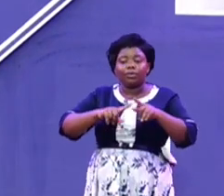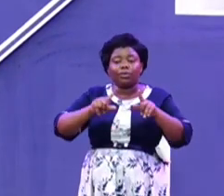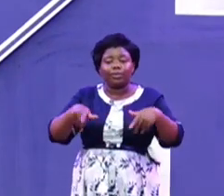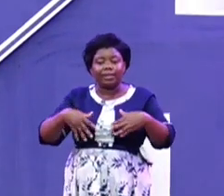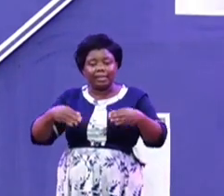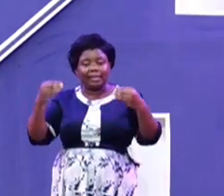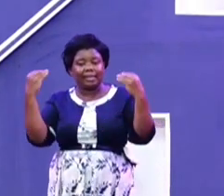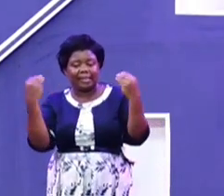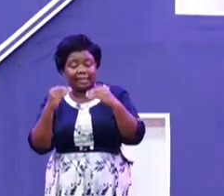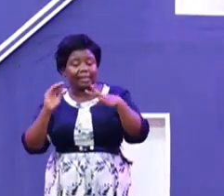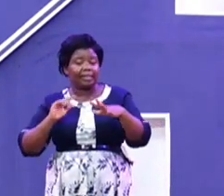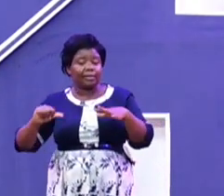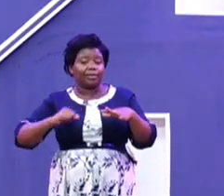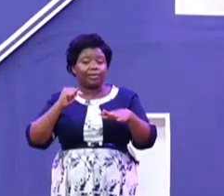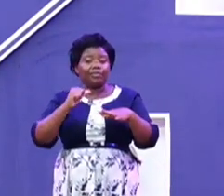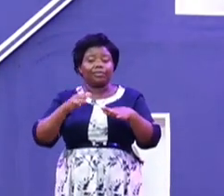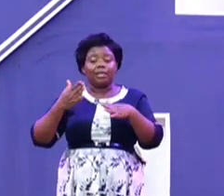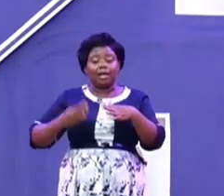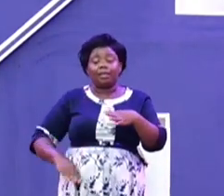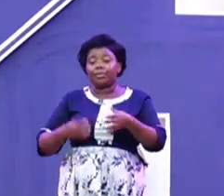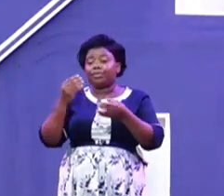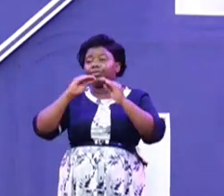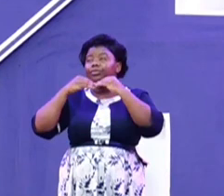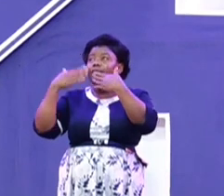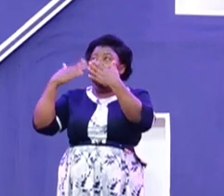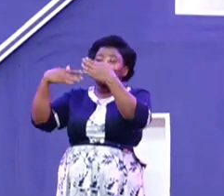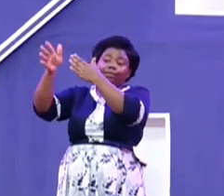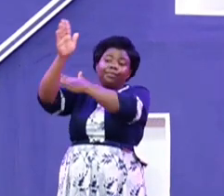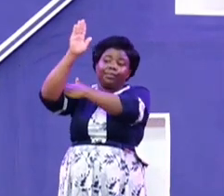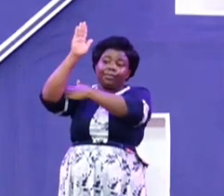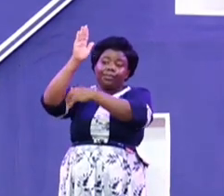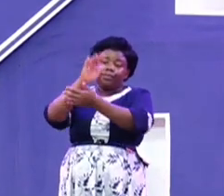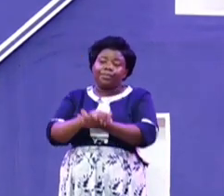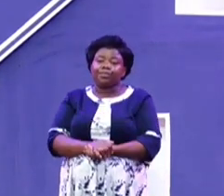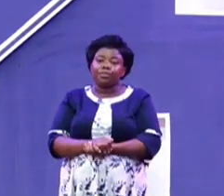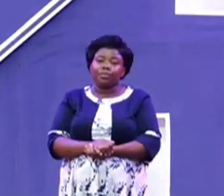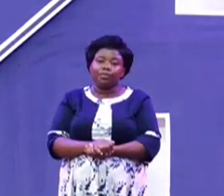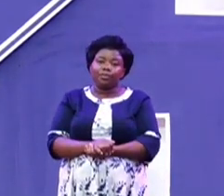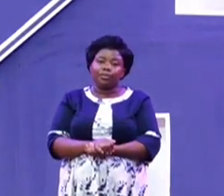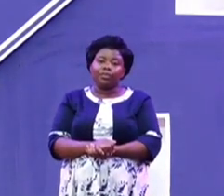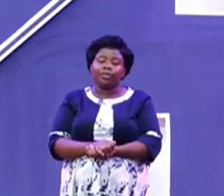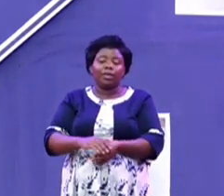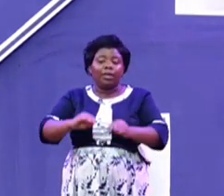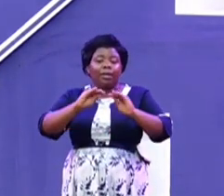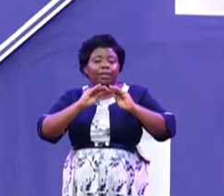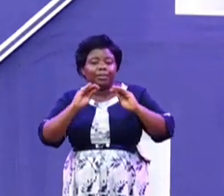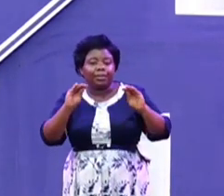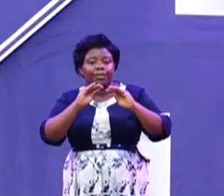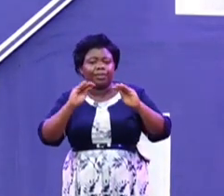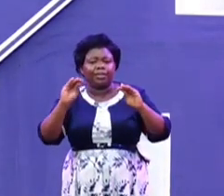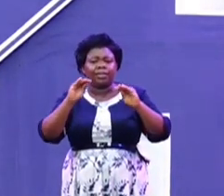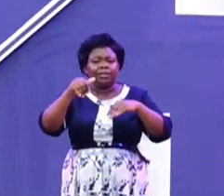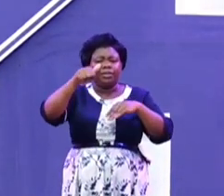empise yokusima Katonda. So let us teach ourselves the habit of thanking God. Be weyigirize empise yokuwandiika